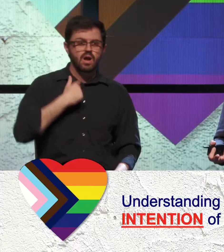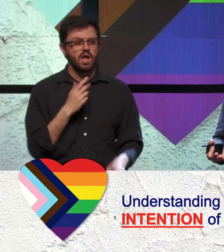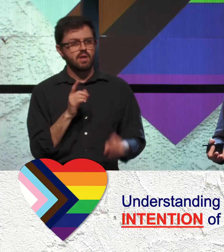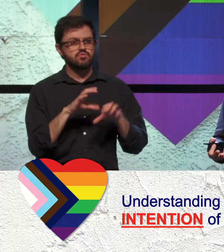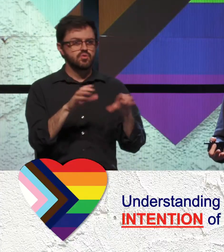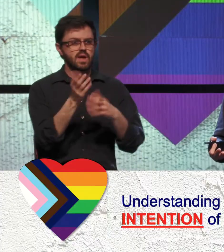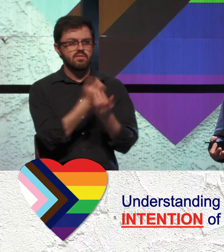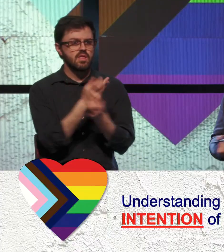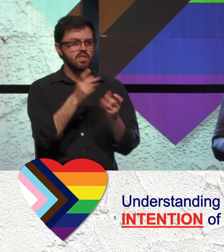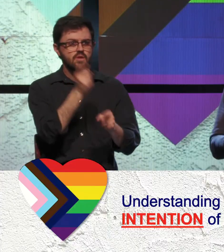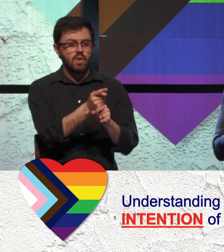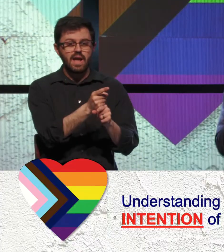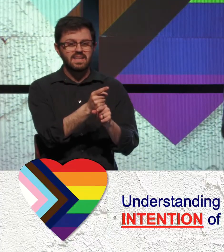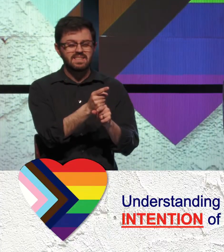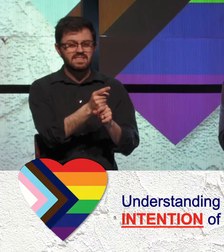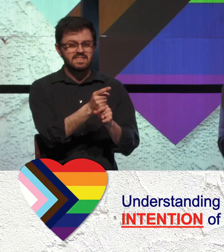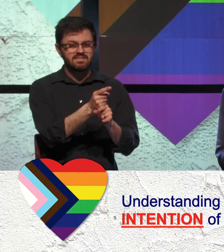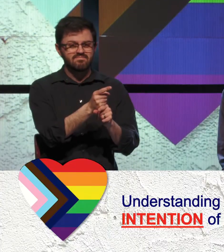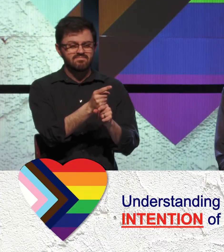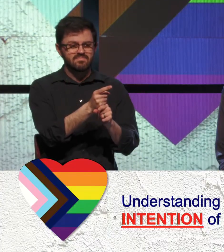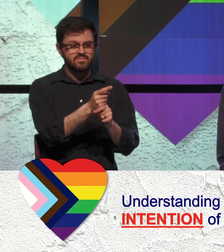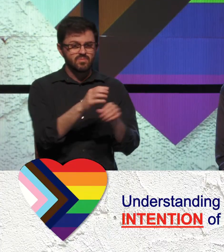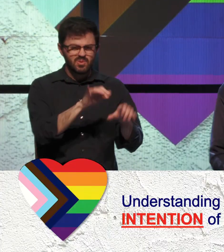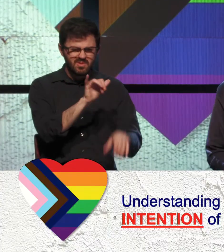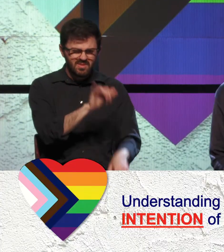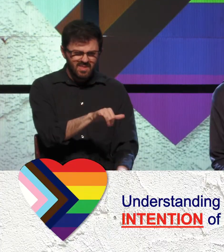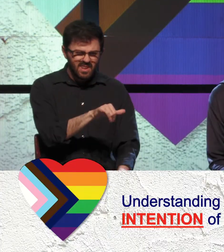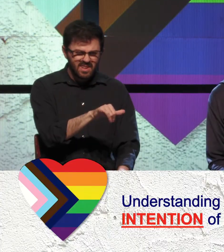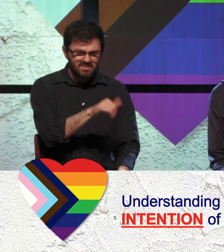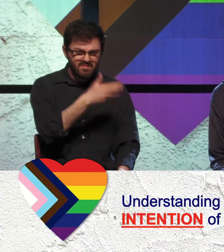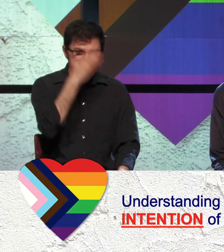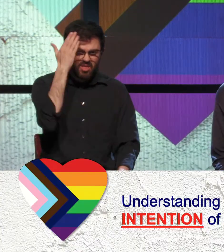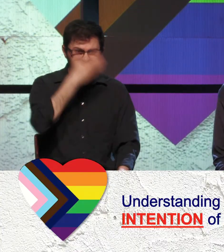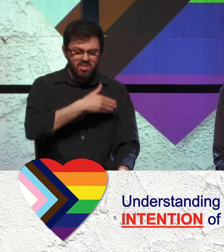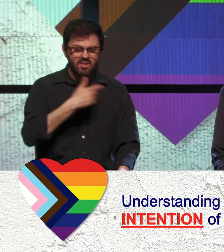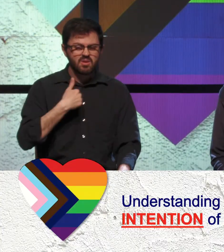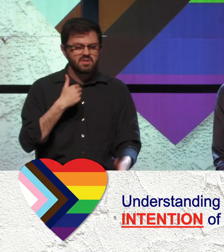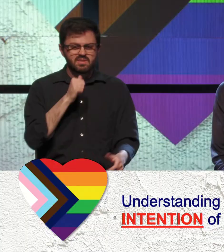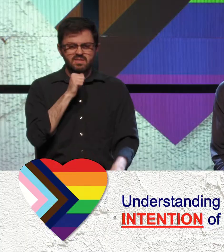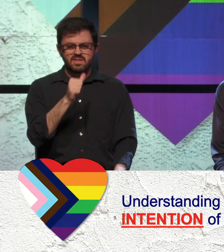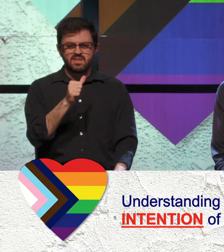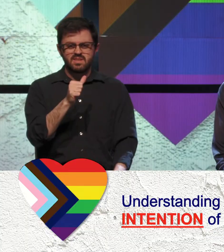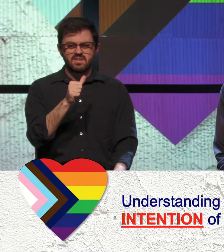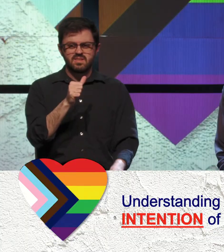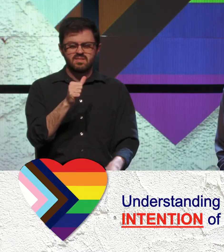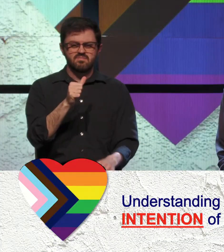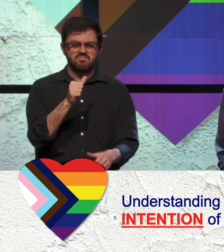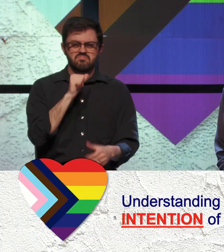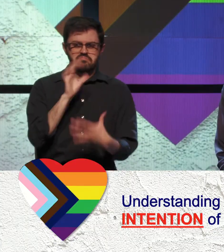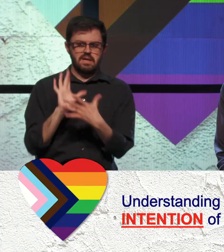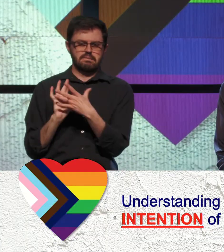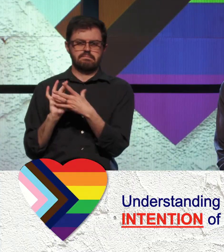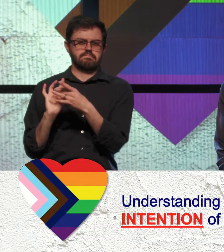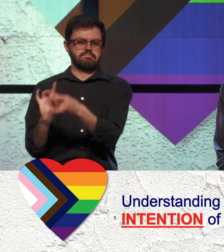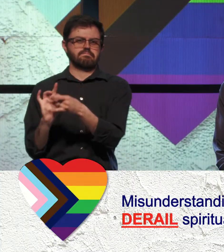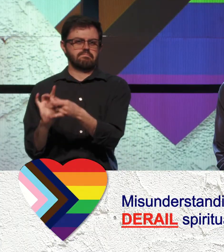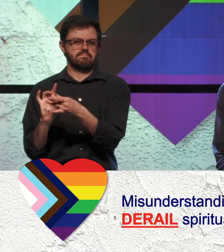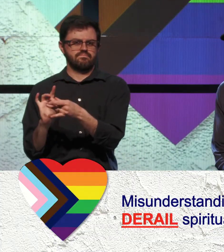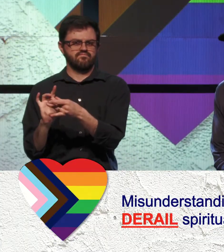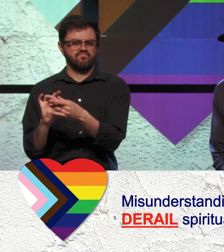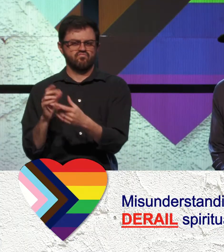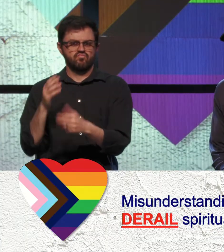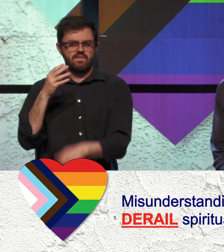things. We actually, we derail the whole point of spiritual practice